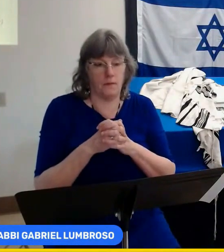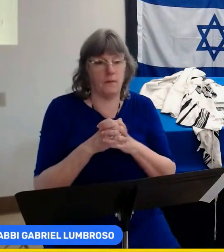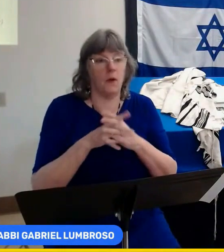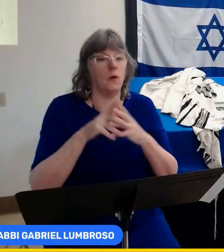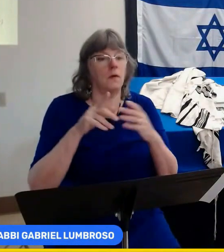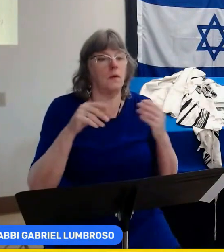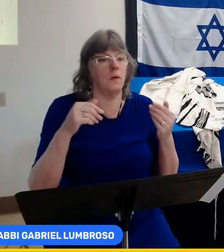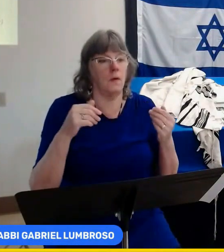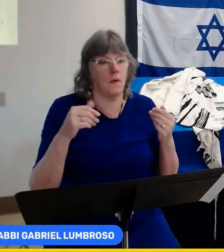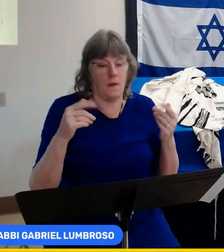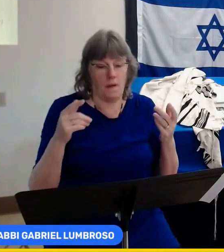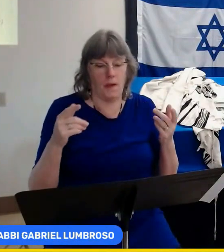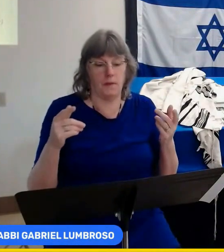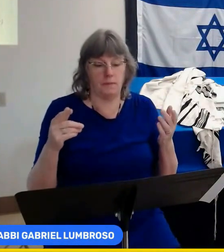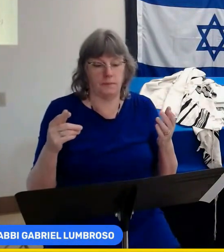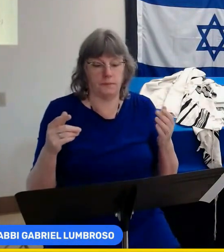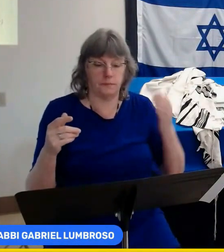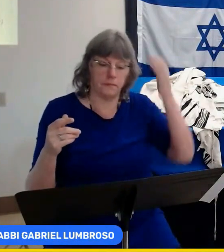together.